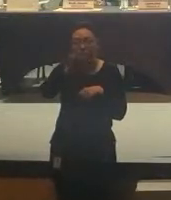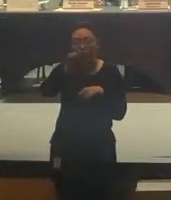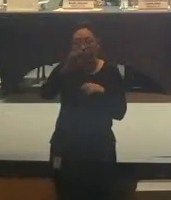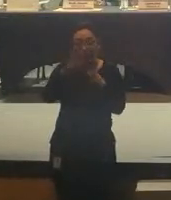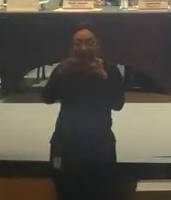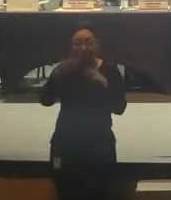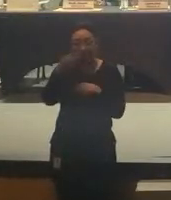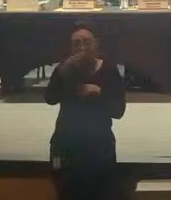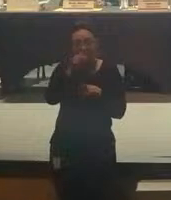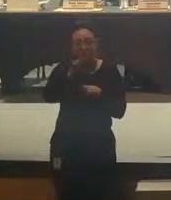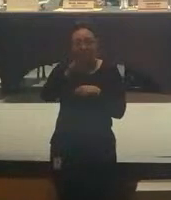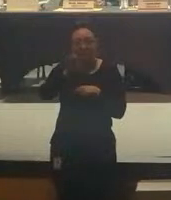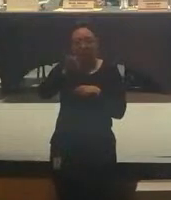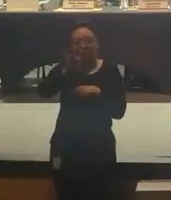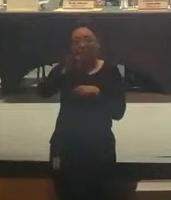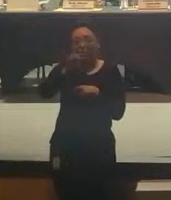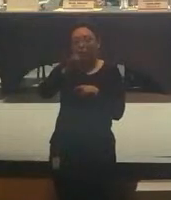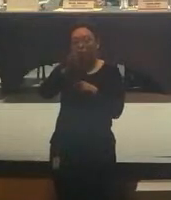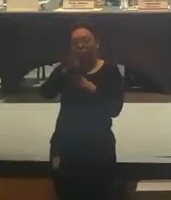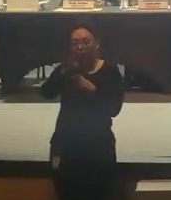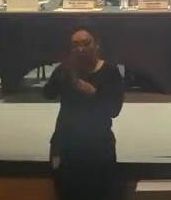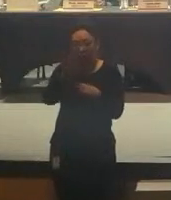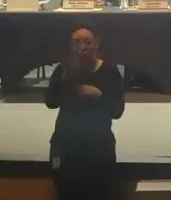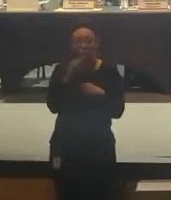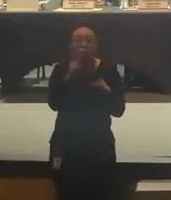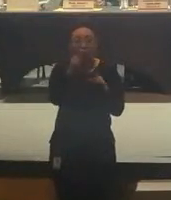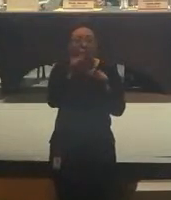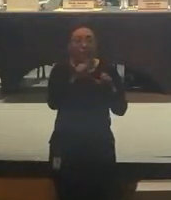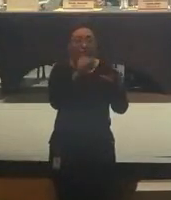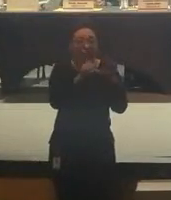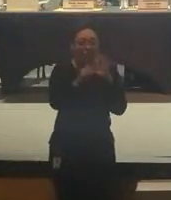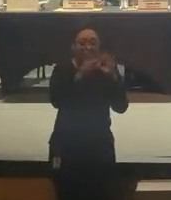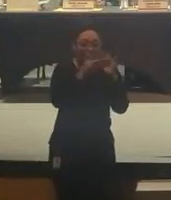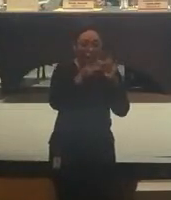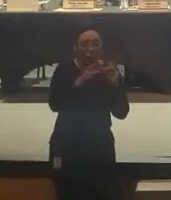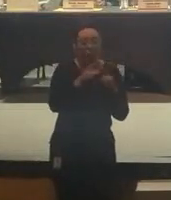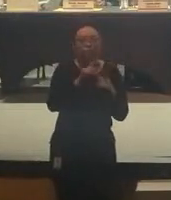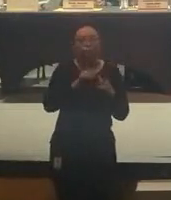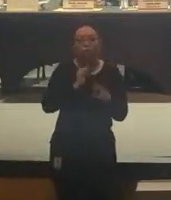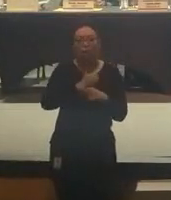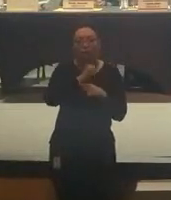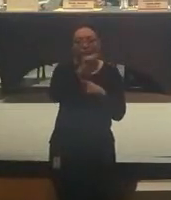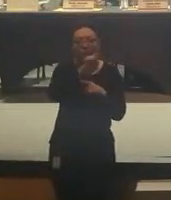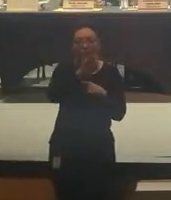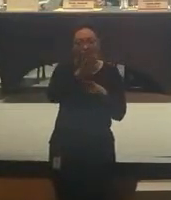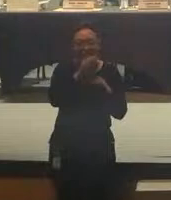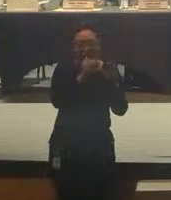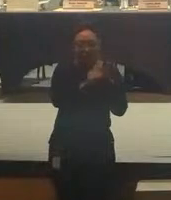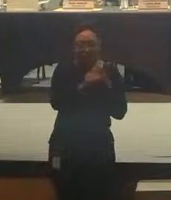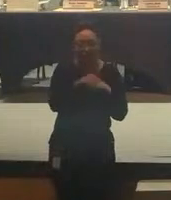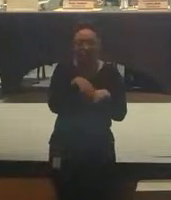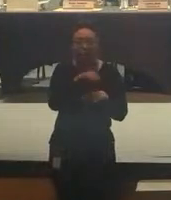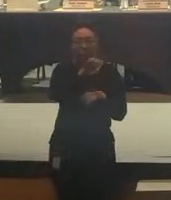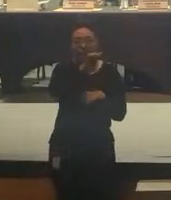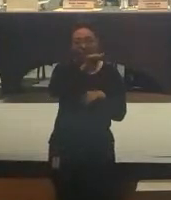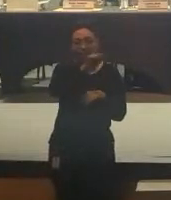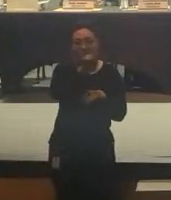Nevada, 89074. Emailing comments to our AZAC email, it's